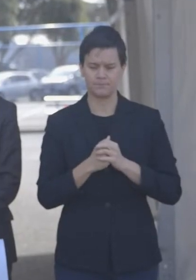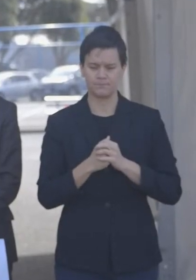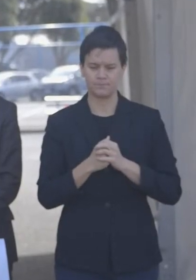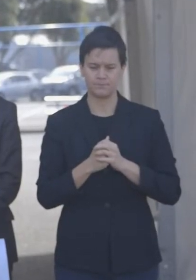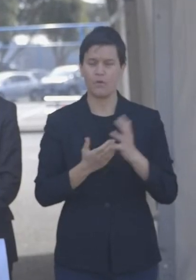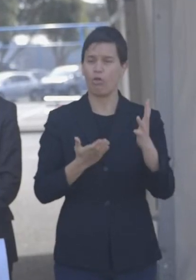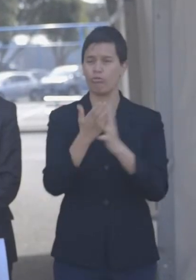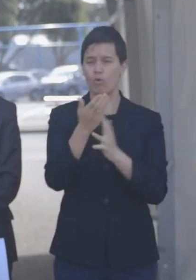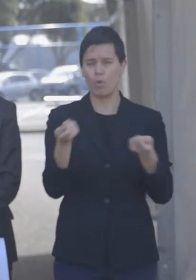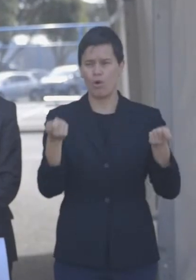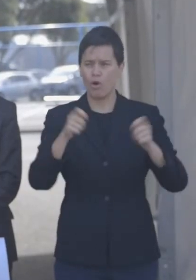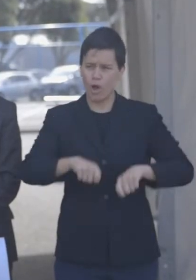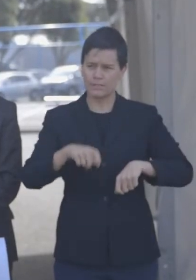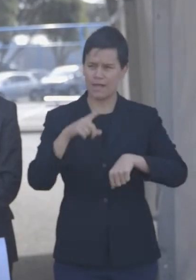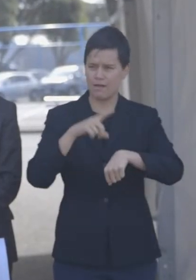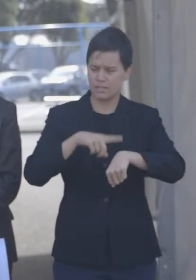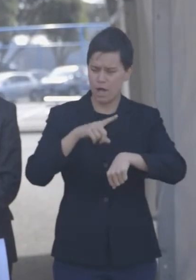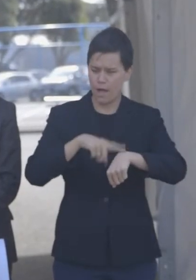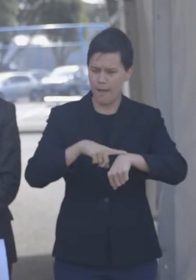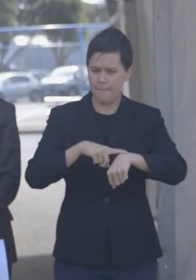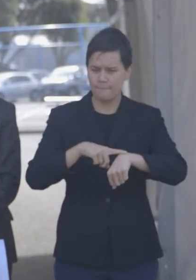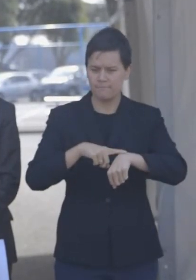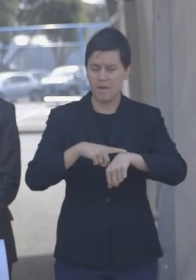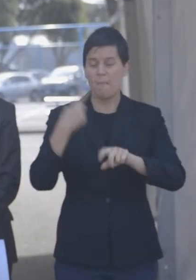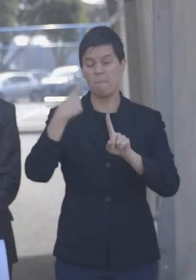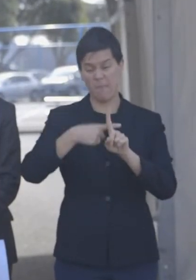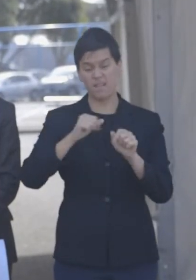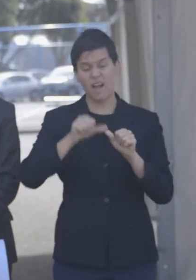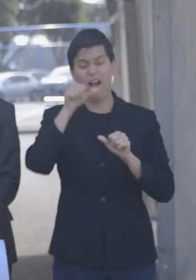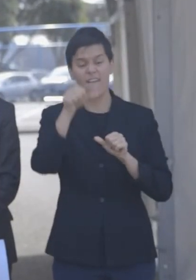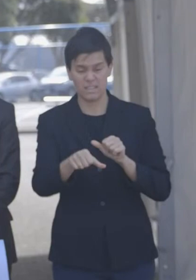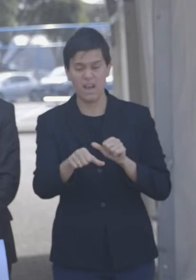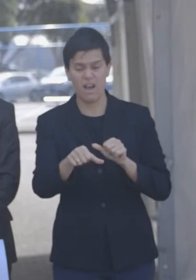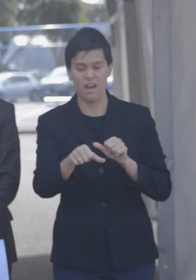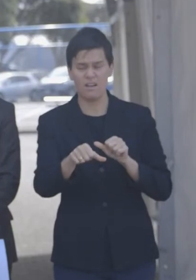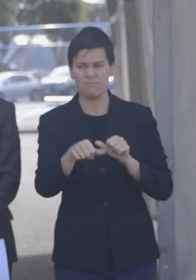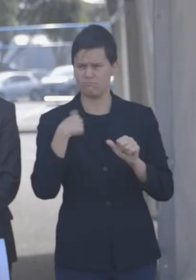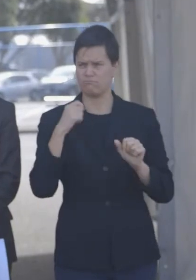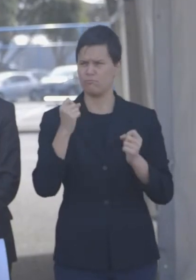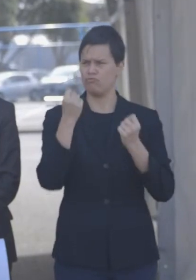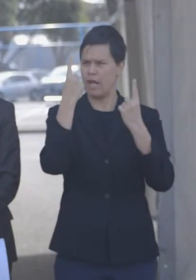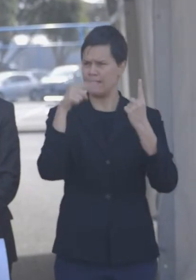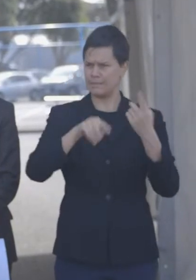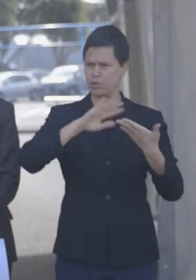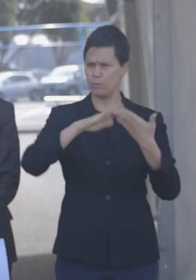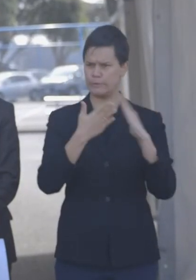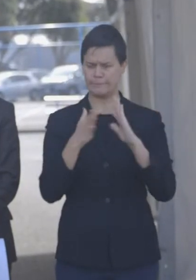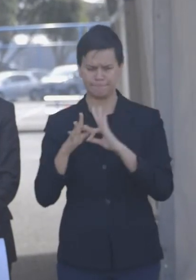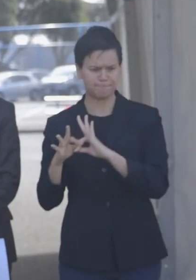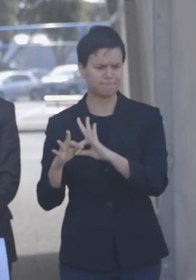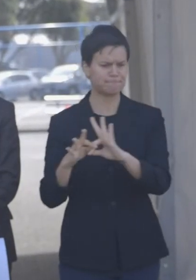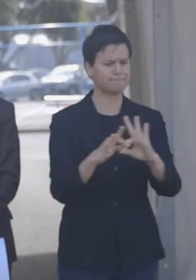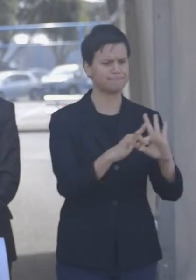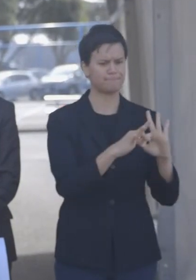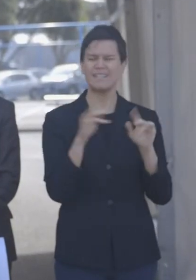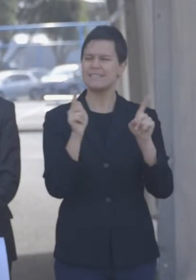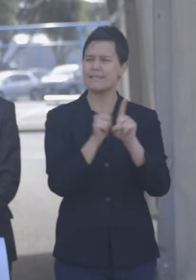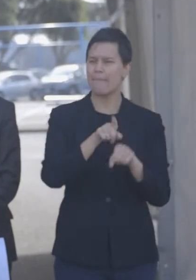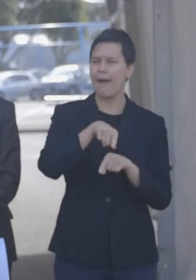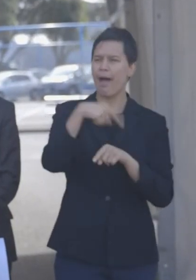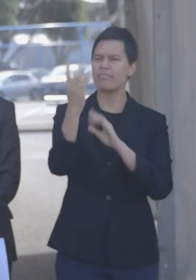forefront during lockdown and subsequently was the cohesiveness of particularly this community, but also communities around New